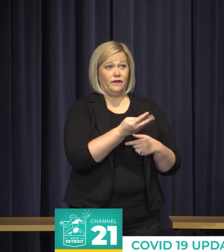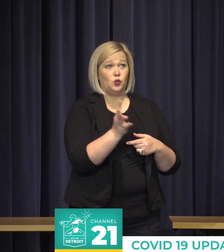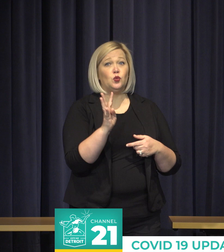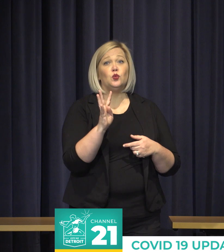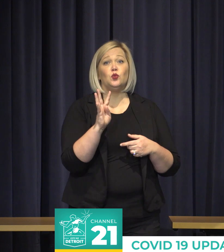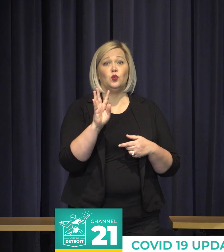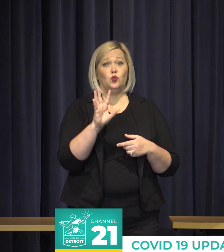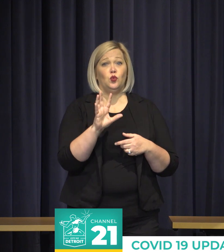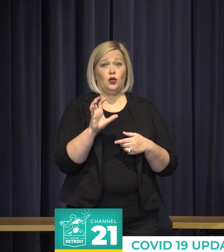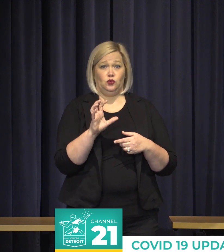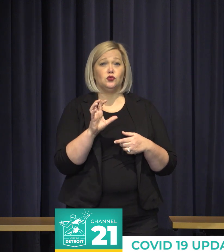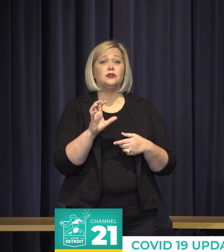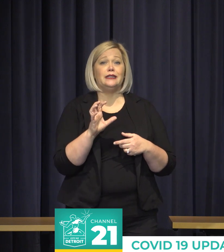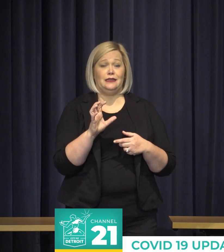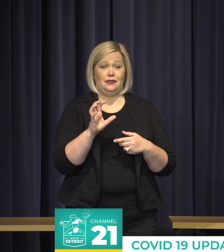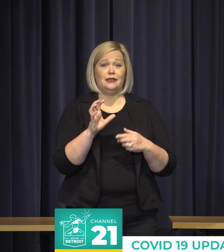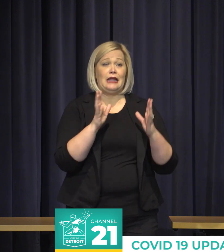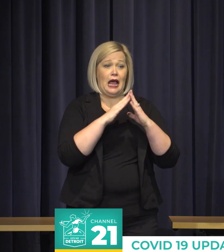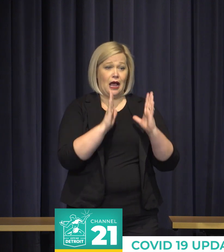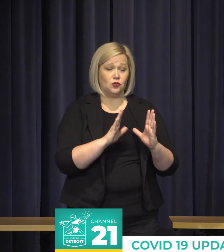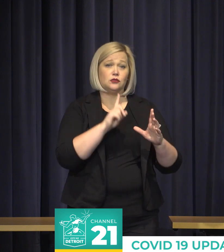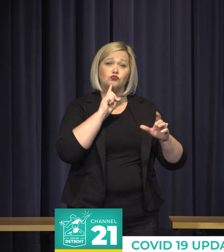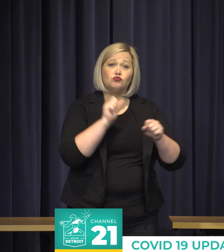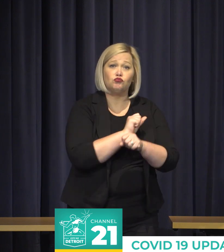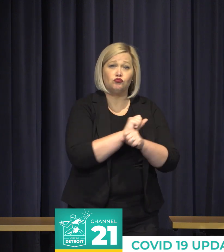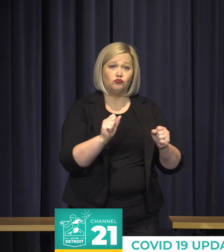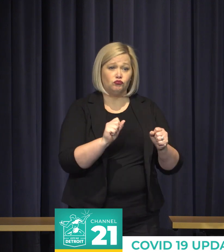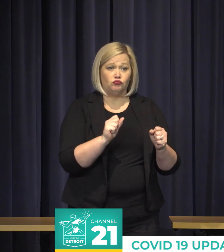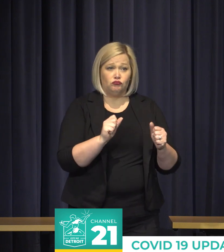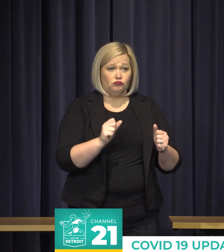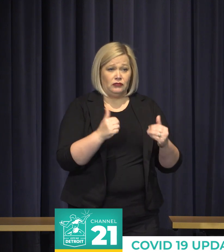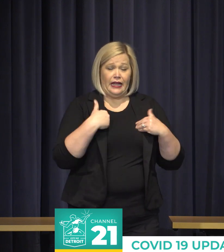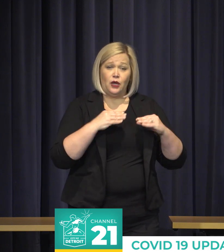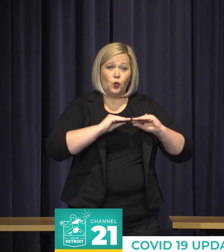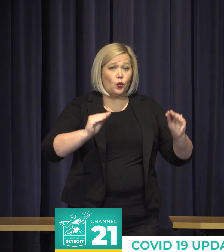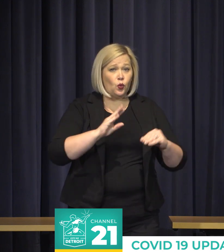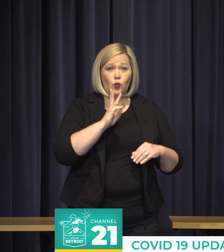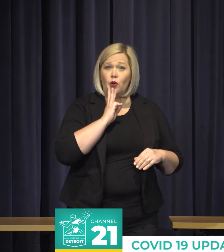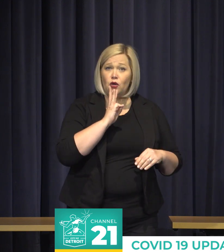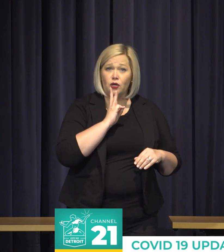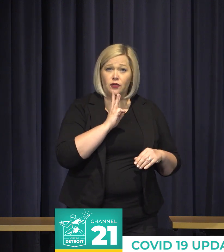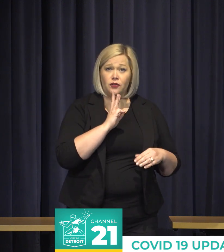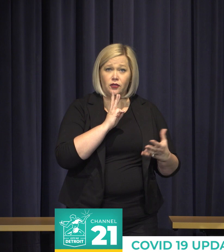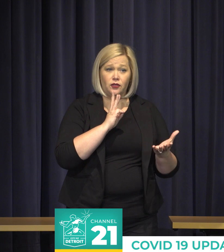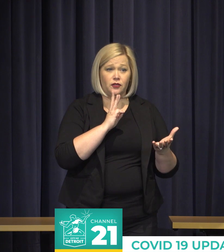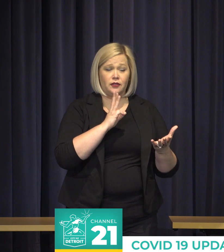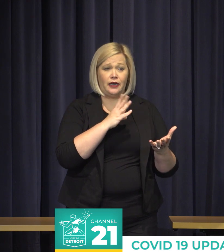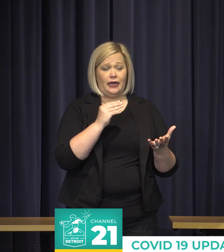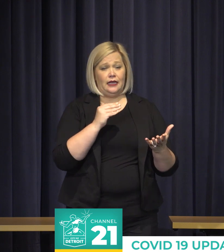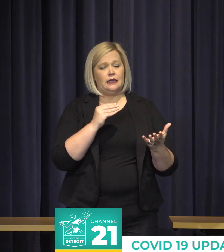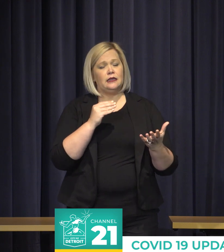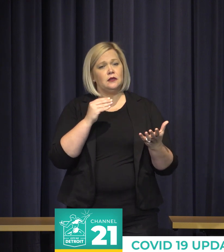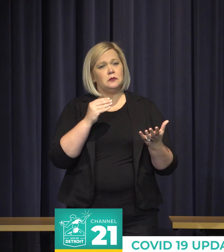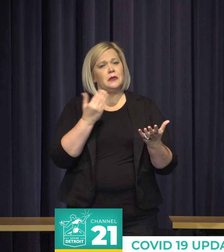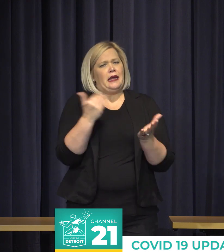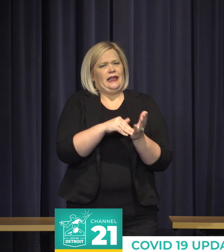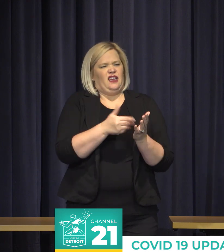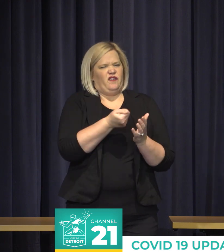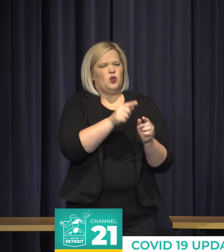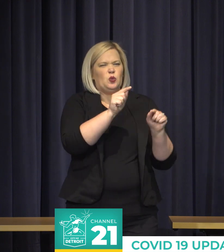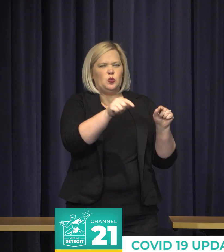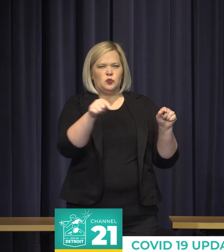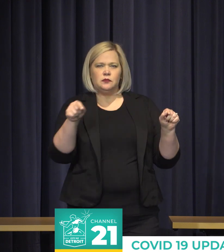households that it appears legitimately were living without water, and with the exception of those